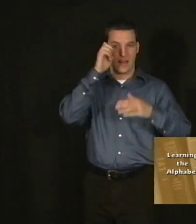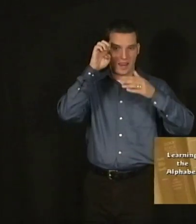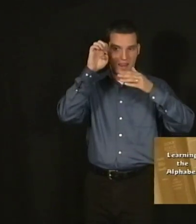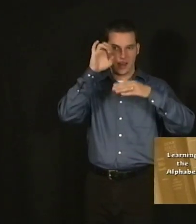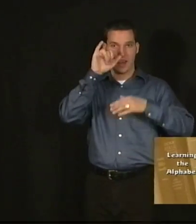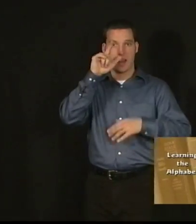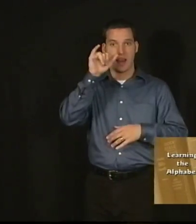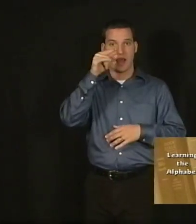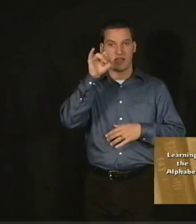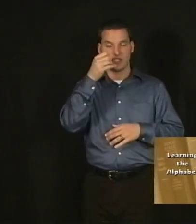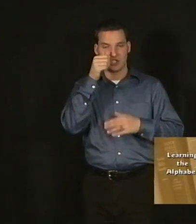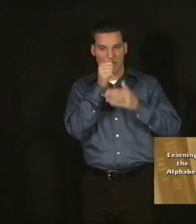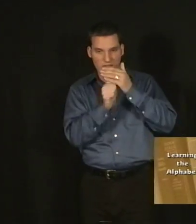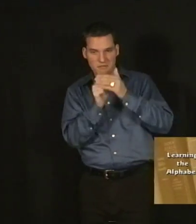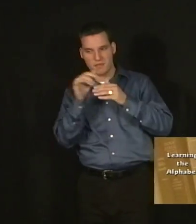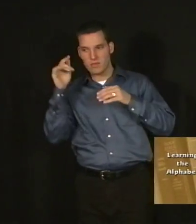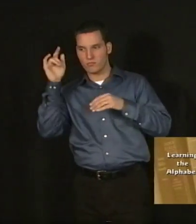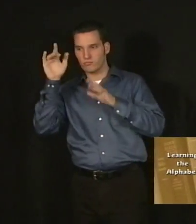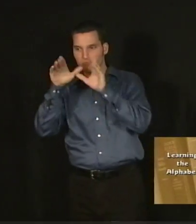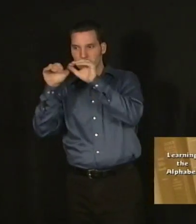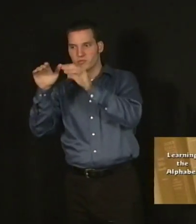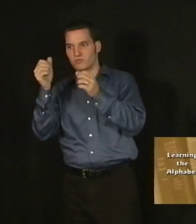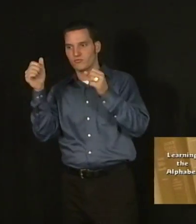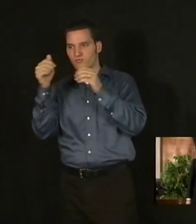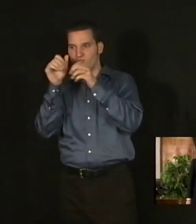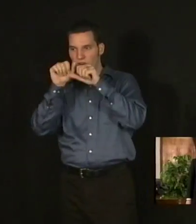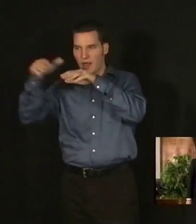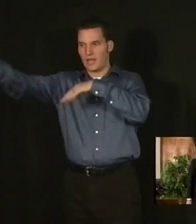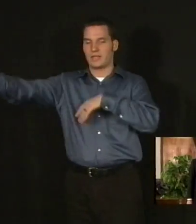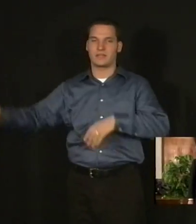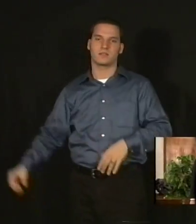Elijah hid, the ravens fed. The judgment made Felix afraid.